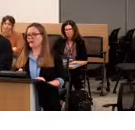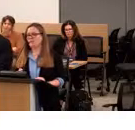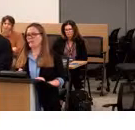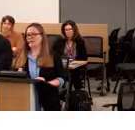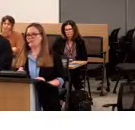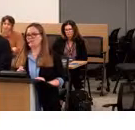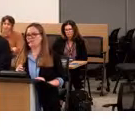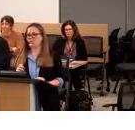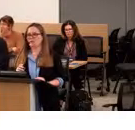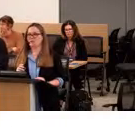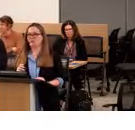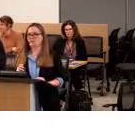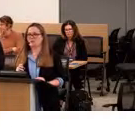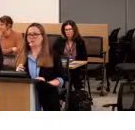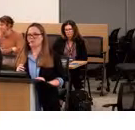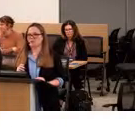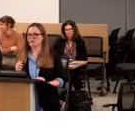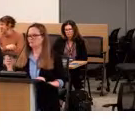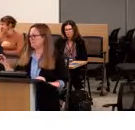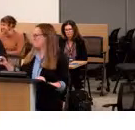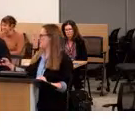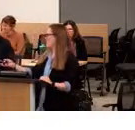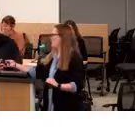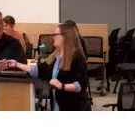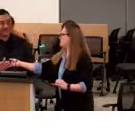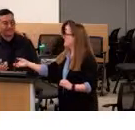I'm going to pass it over to Marlo to share celebrations.